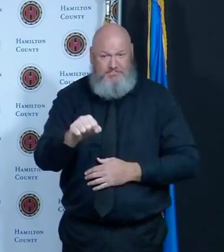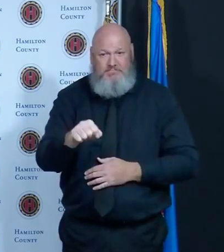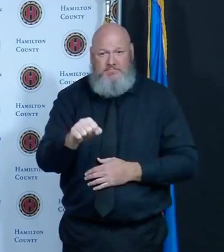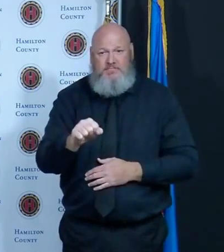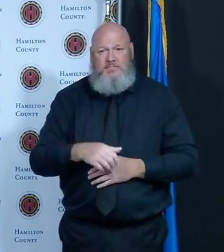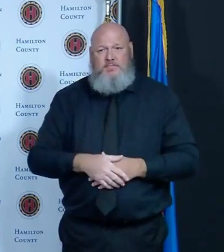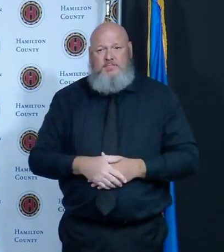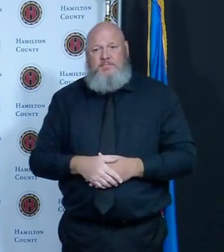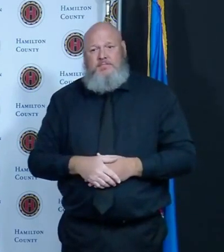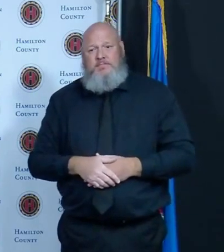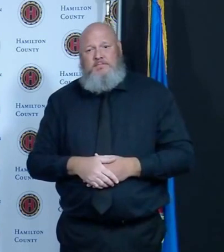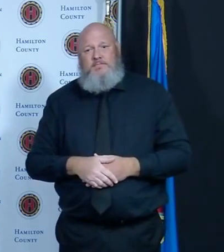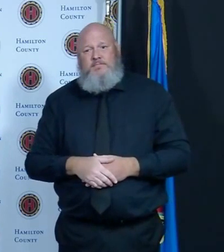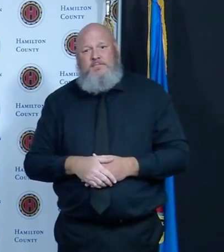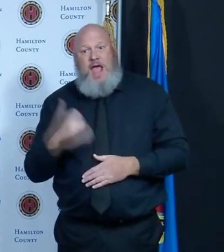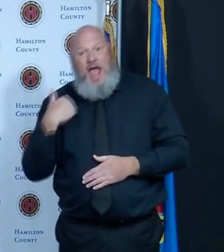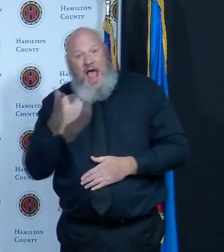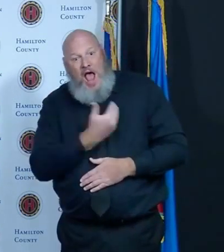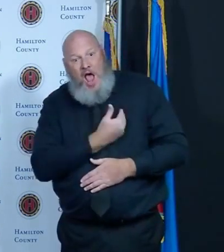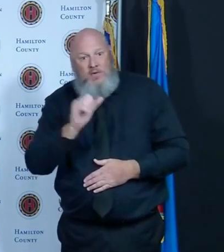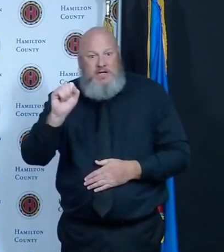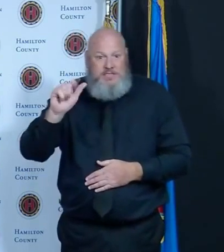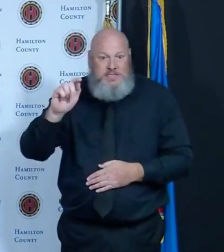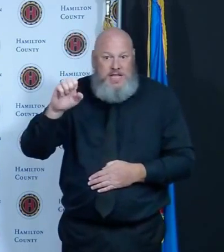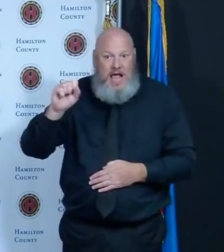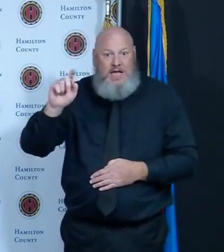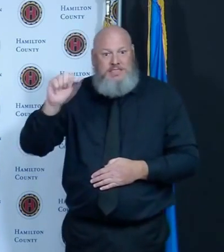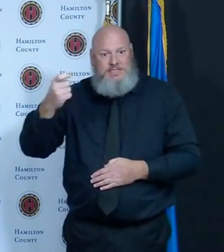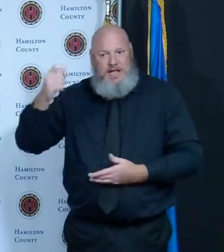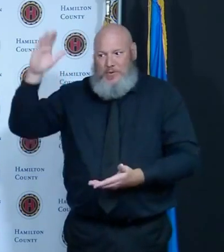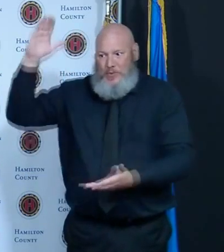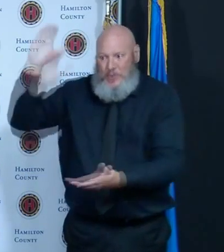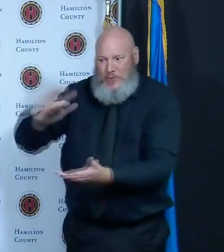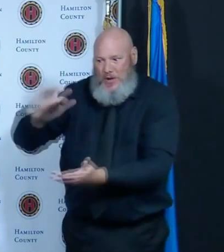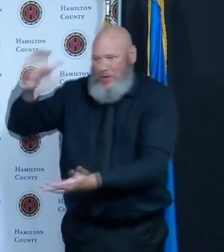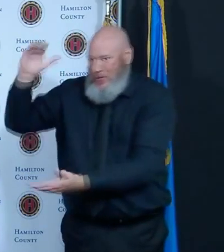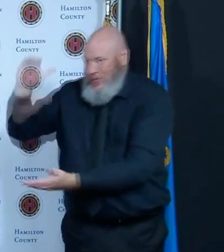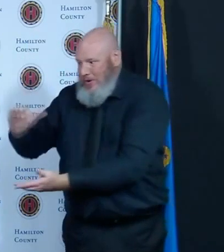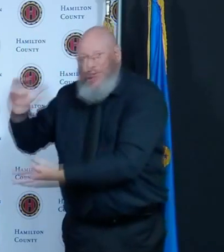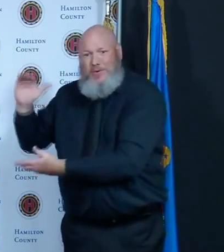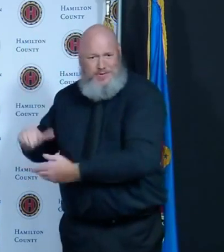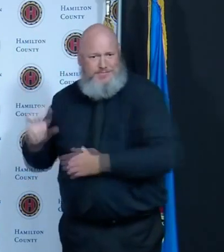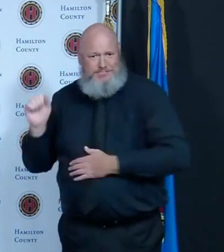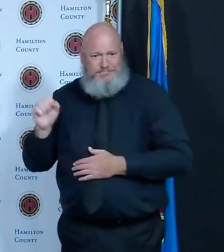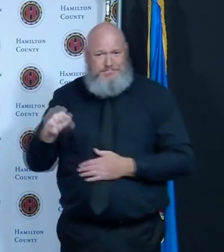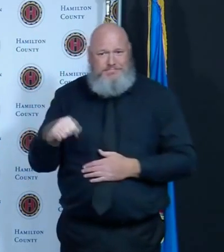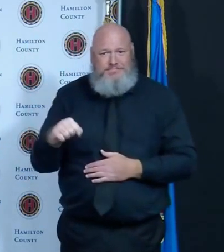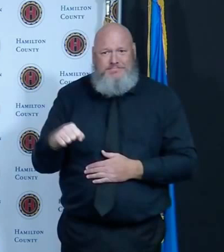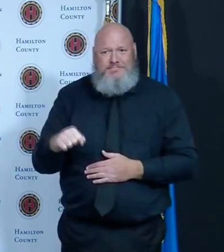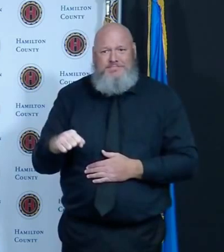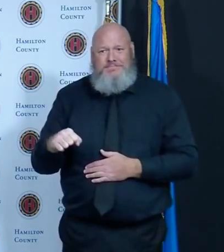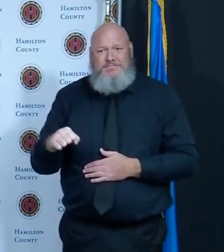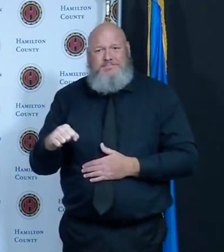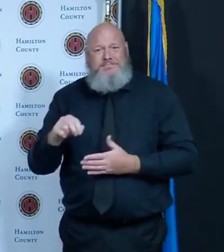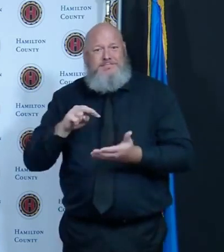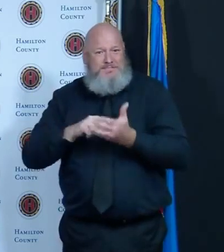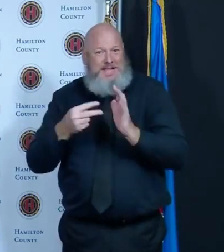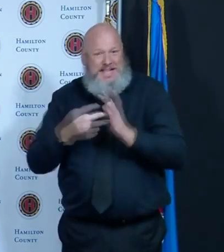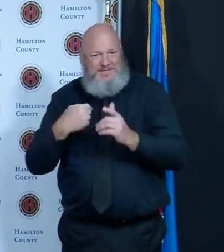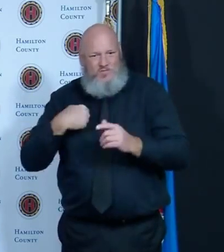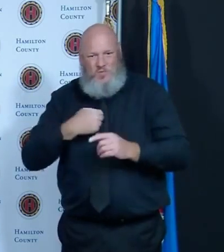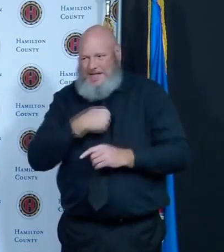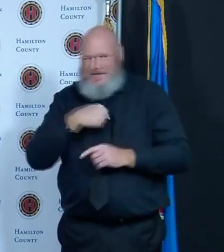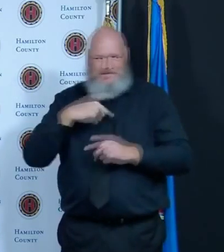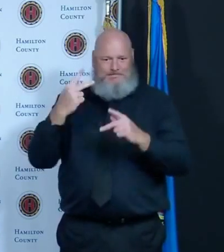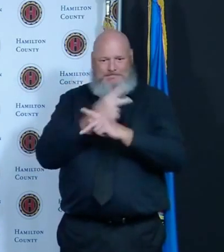tax and through fees and other revenue sources. So we heard from Jeff Aludo either last